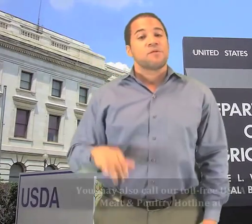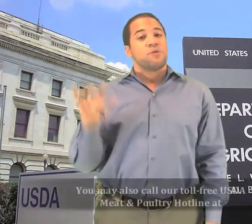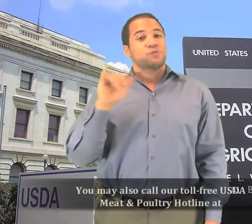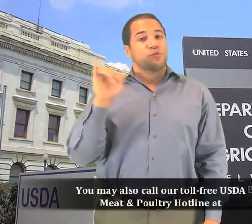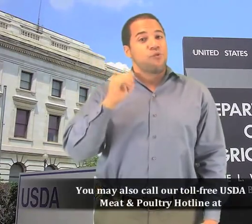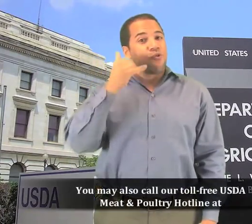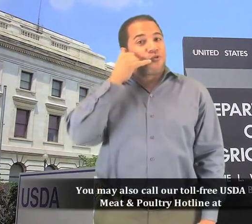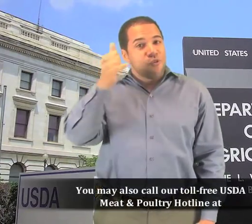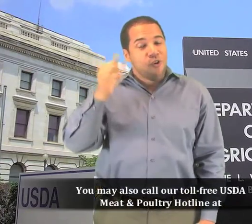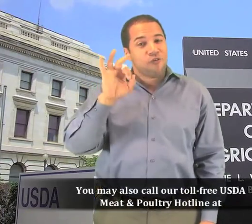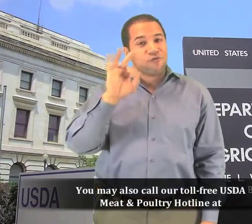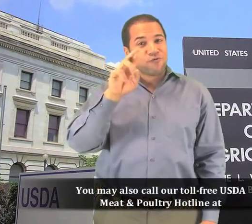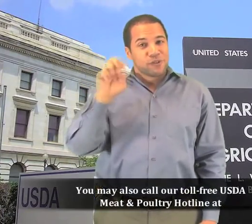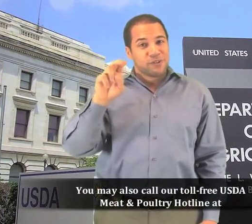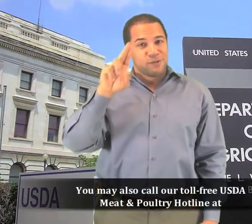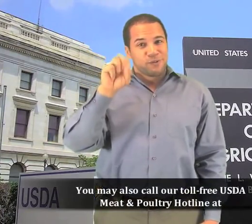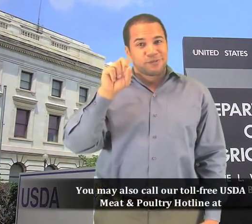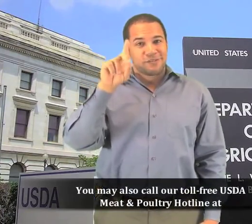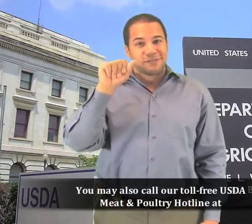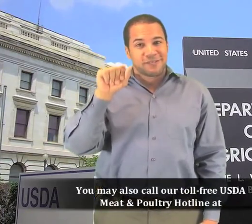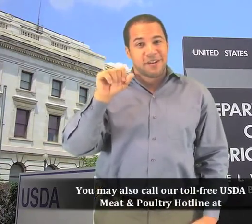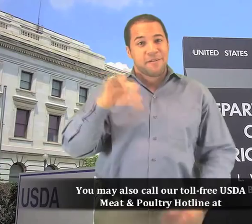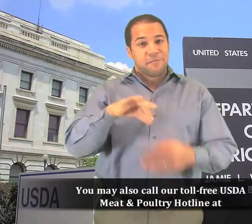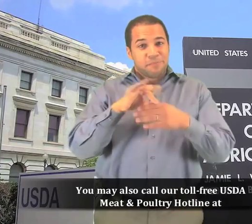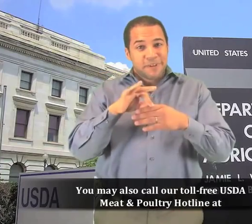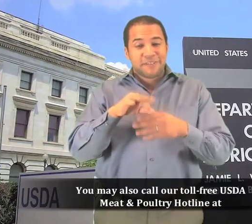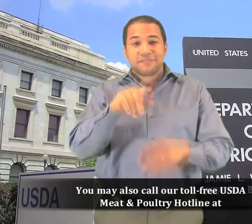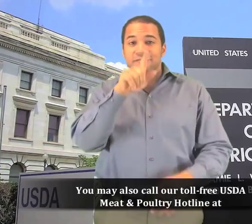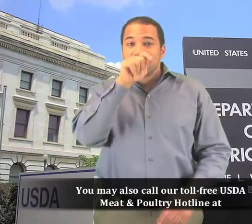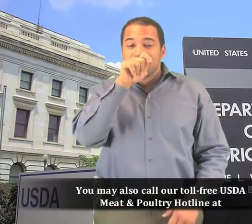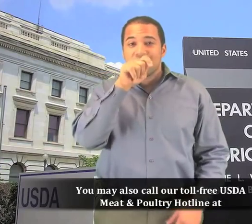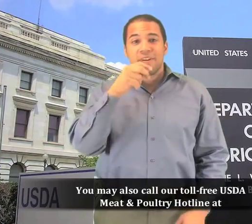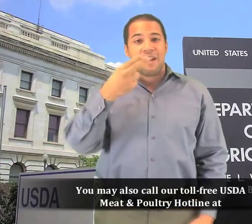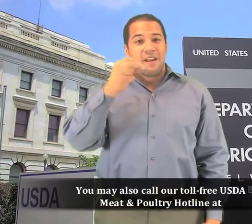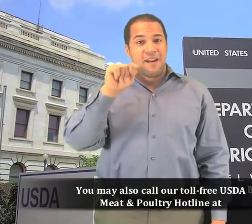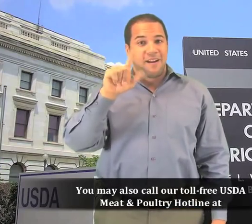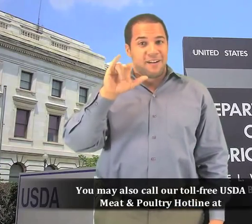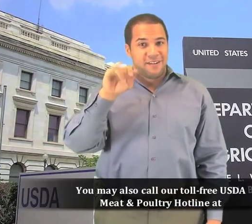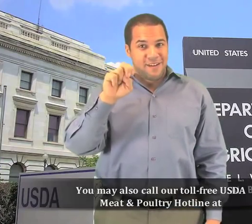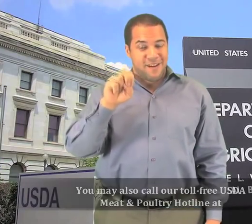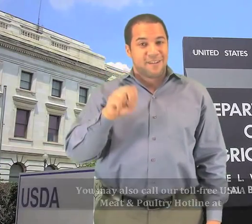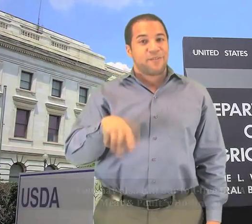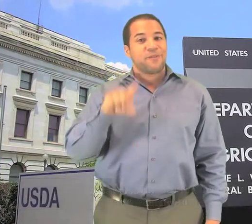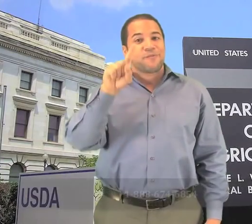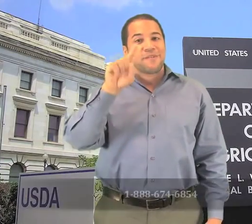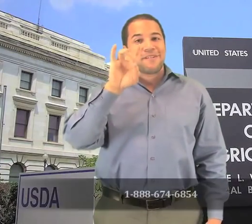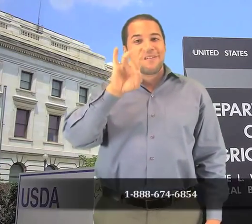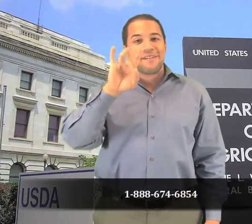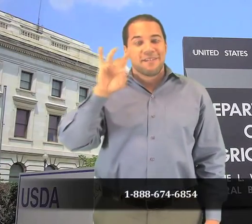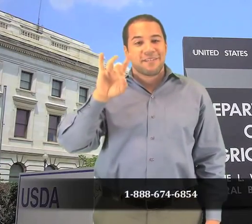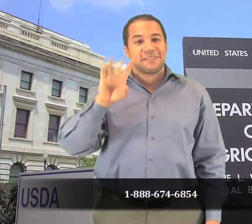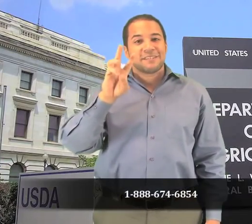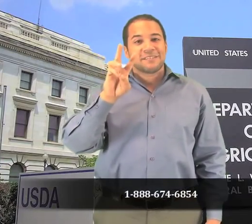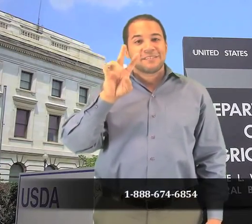You may also call our toll-free USDA meat and poultry hotline at 1-888-674